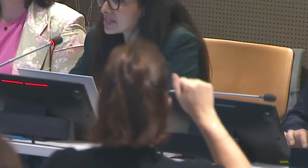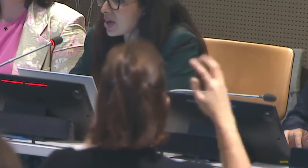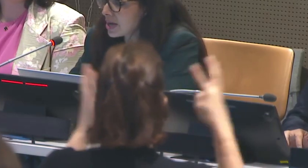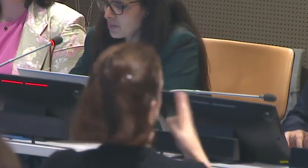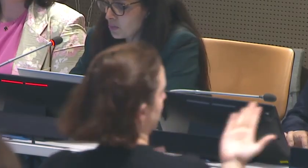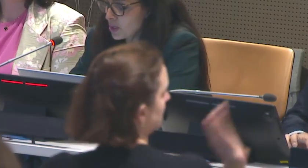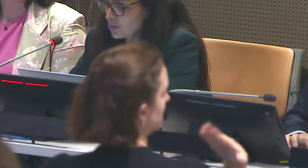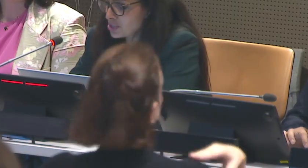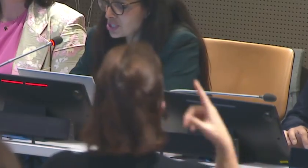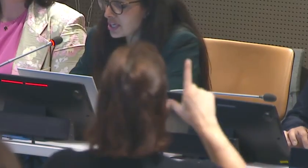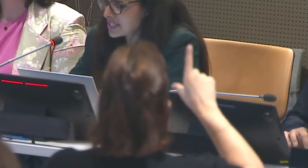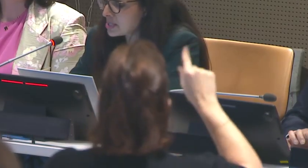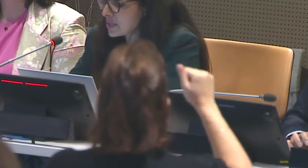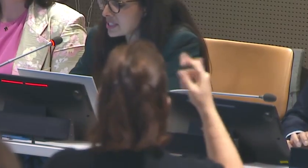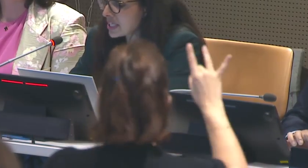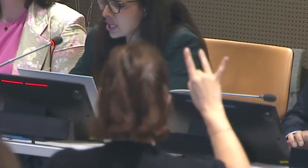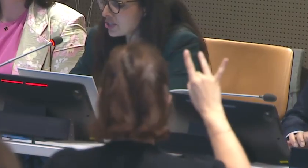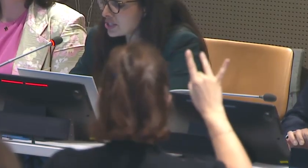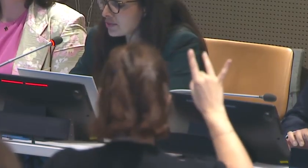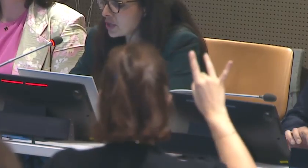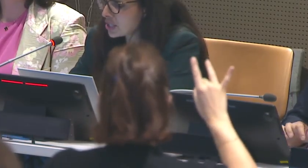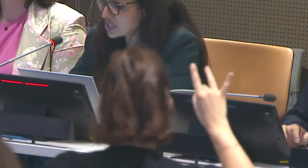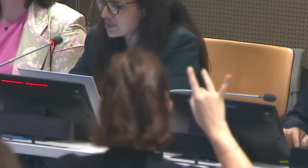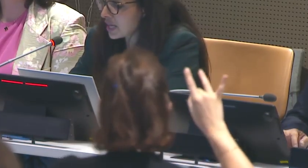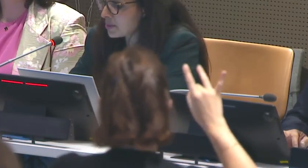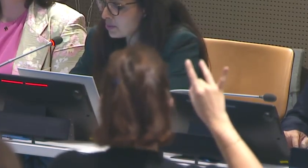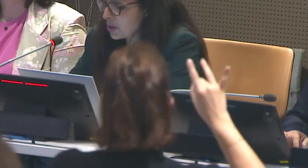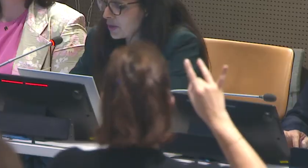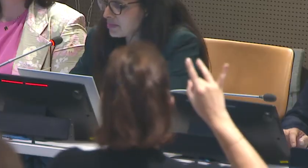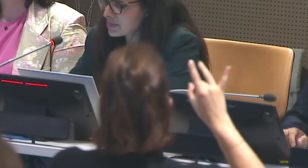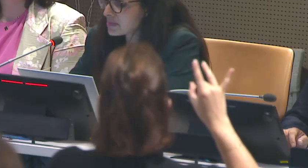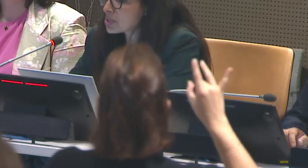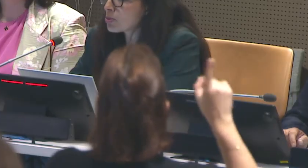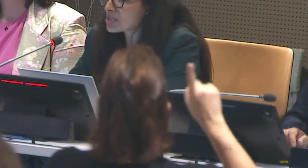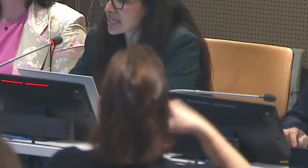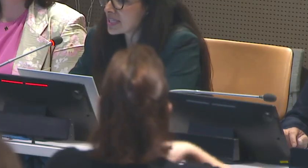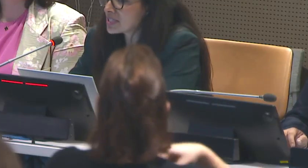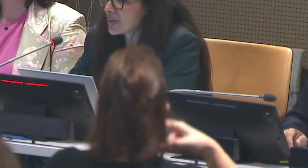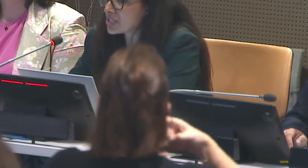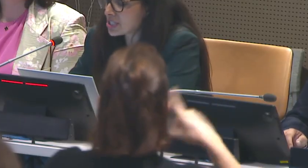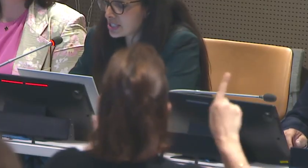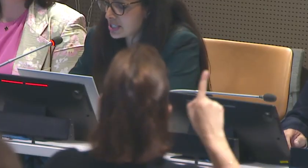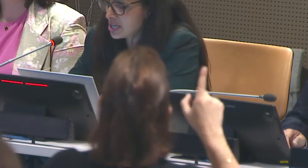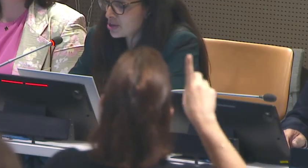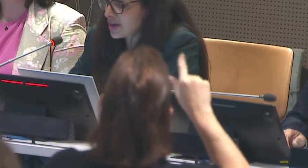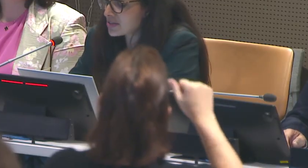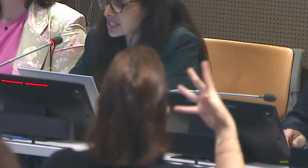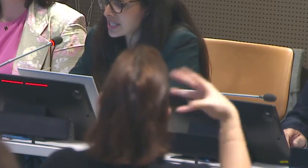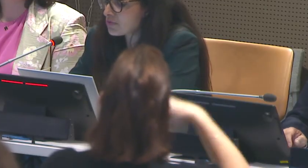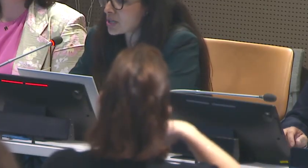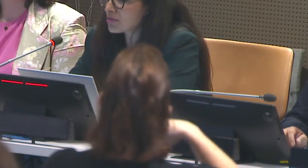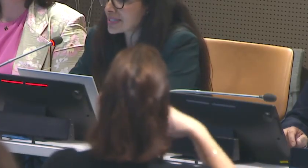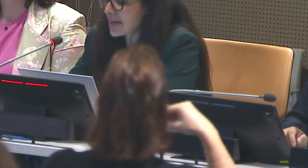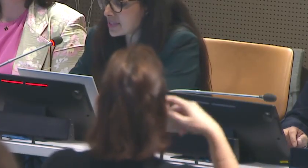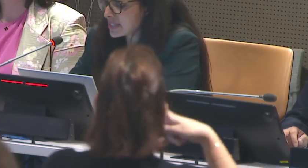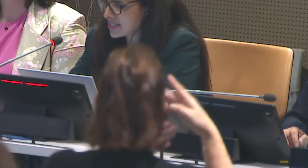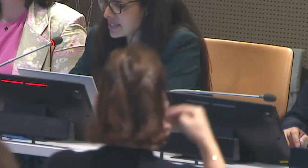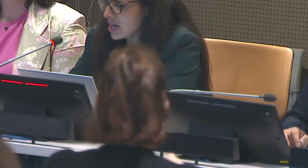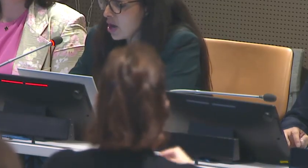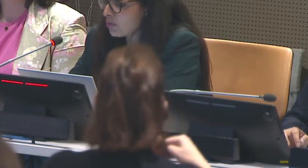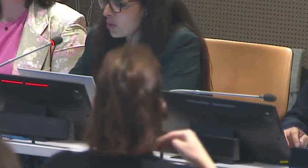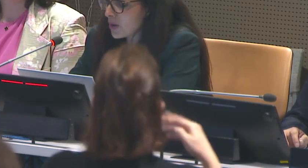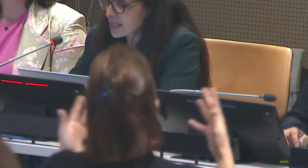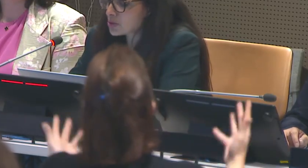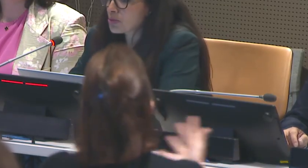At this time, we launched our Disability Inclusive Development Programme, supporting interventions grounded in rigorous